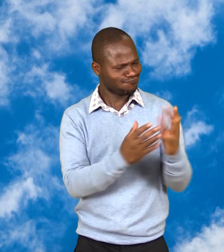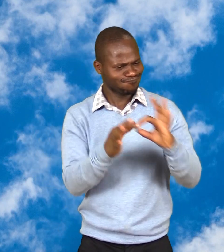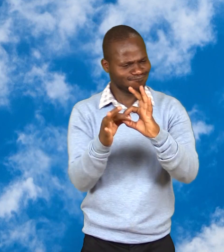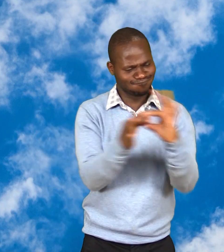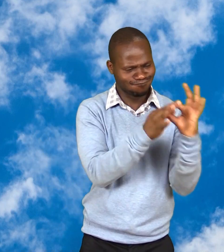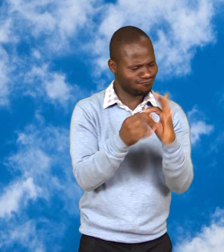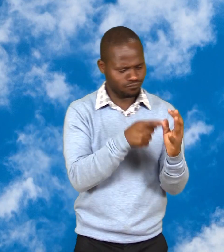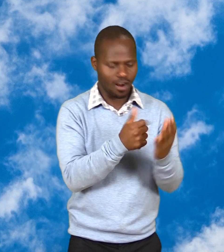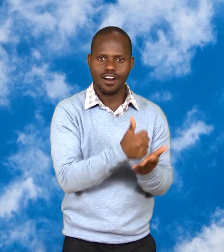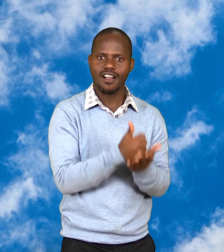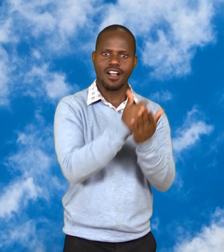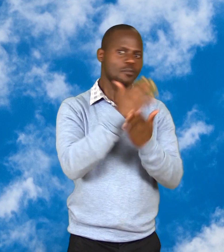interact again.